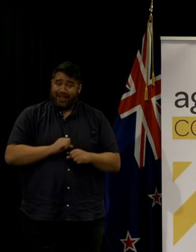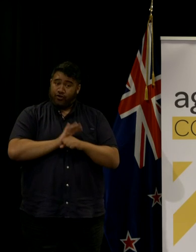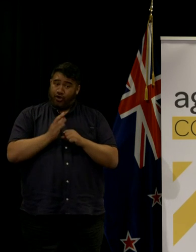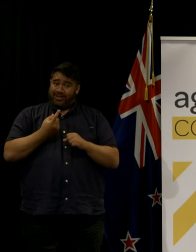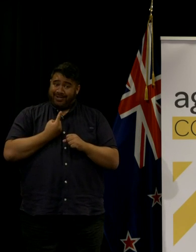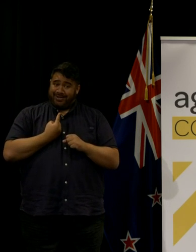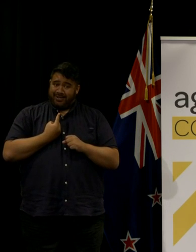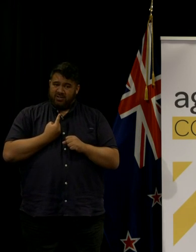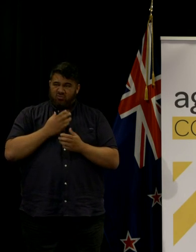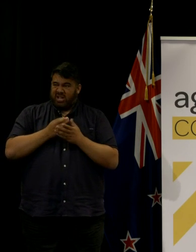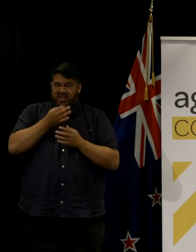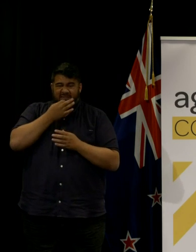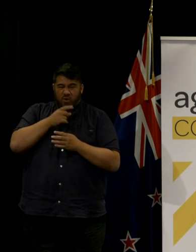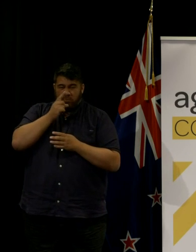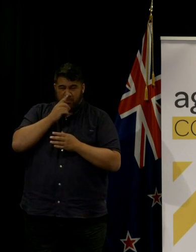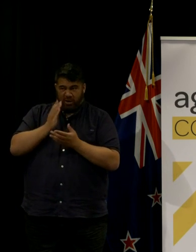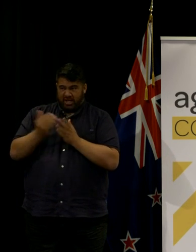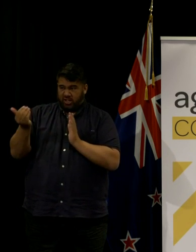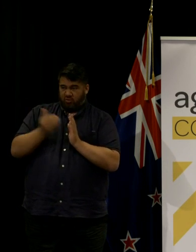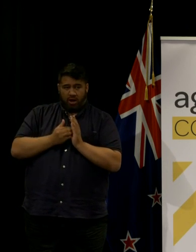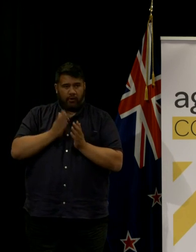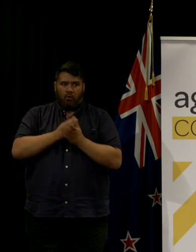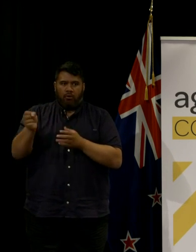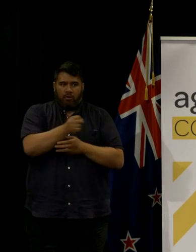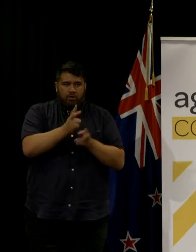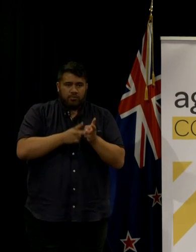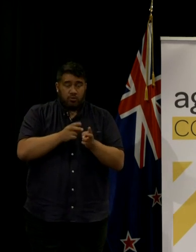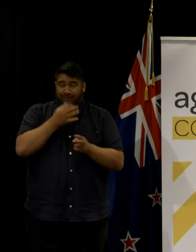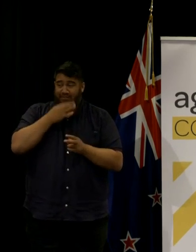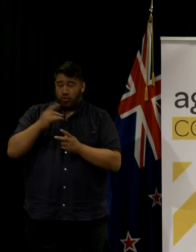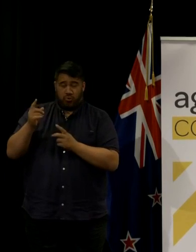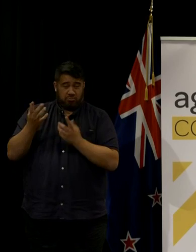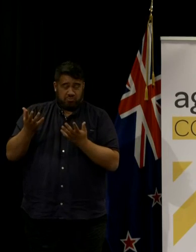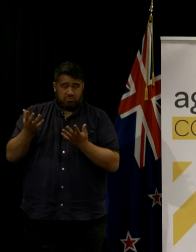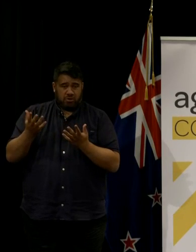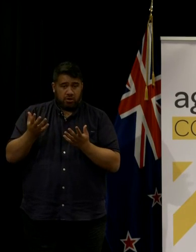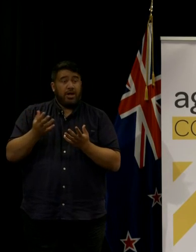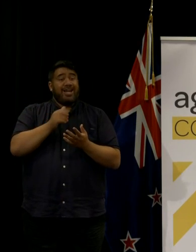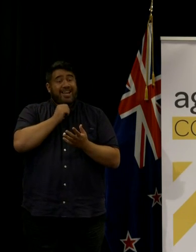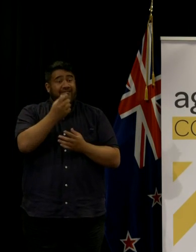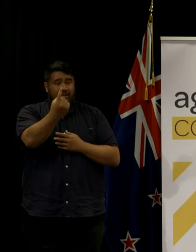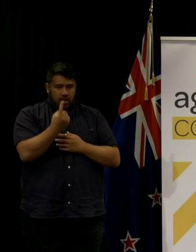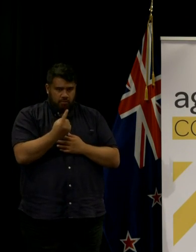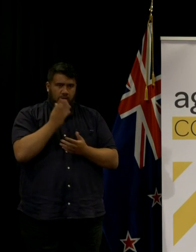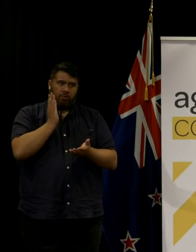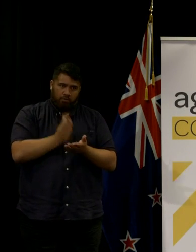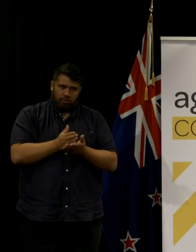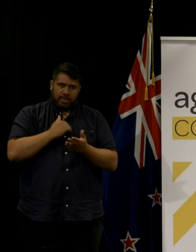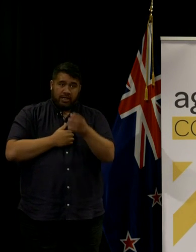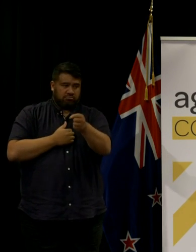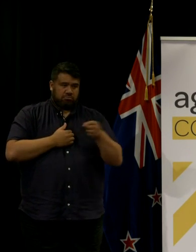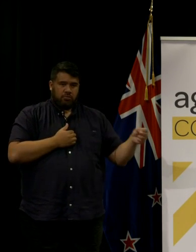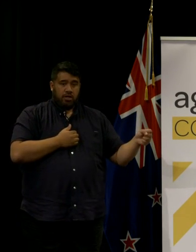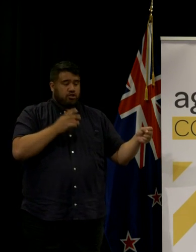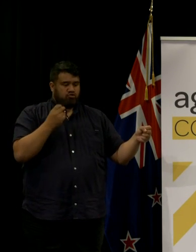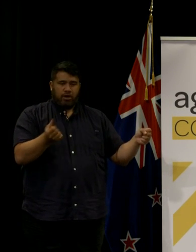a small number actually require hospital care, then there are very intensive precautions taken right through their journey in the hospital to protect